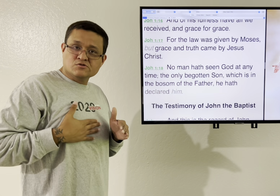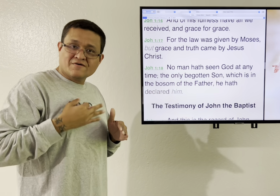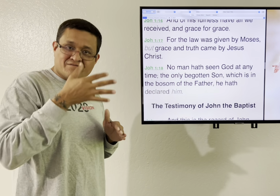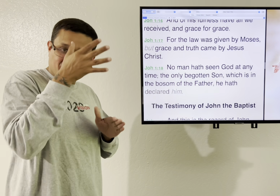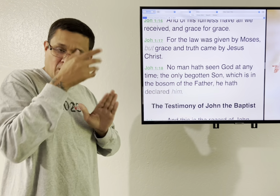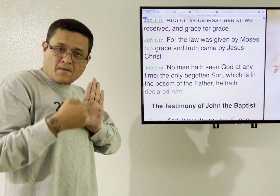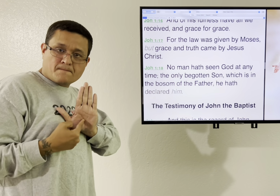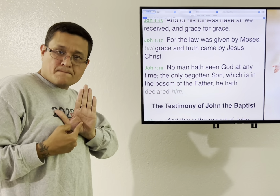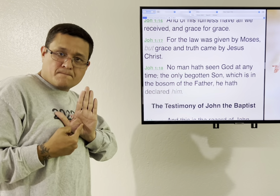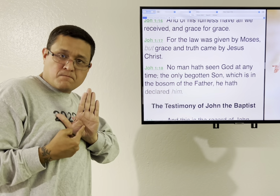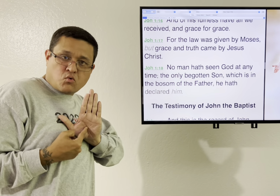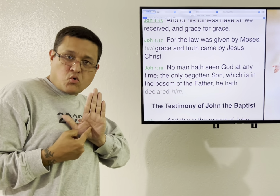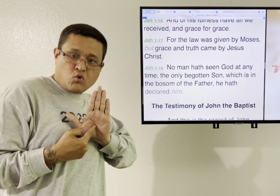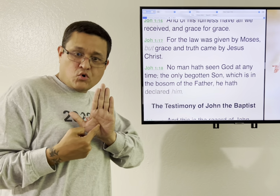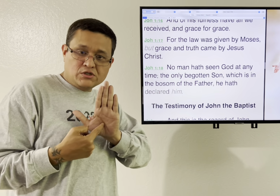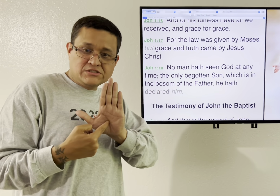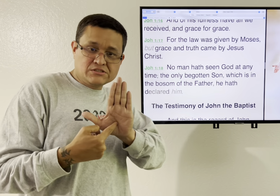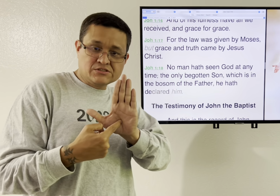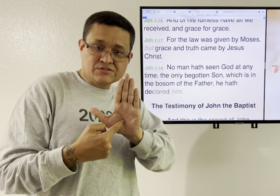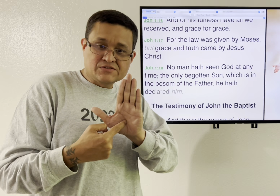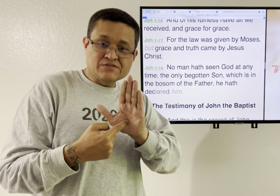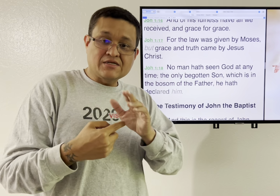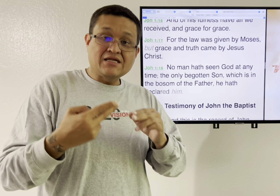Which is in the bosom of the Father.